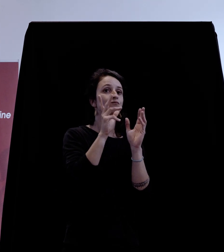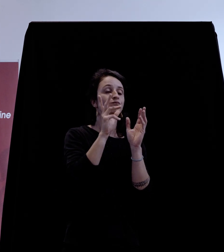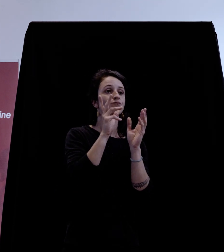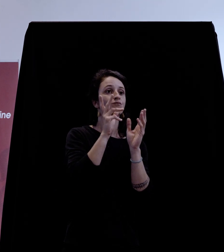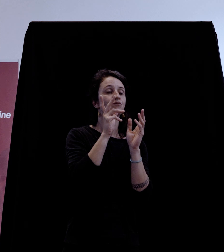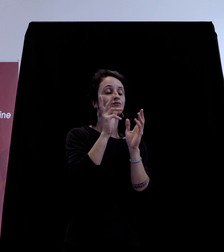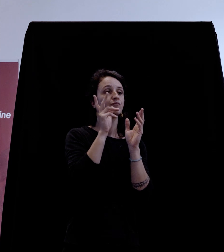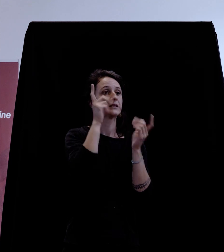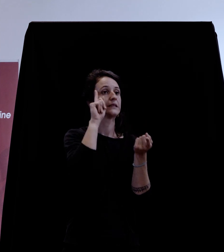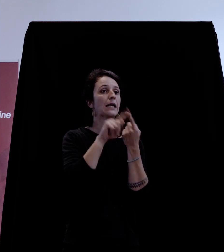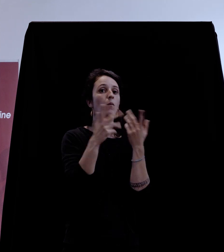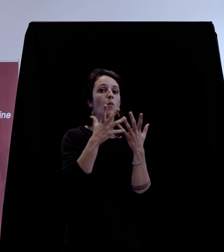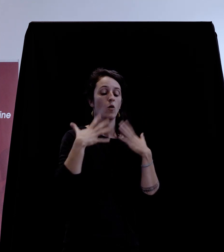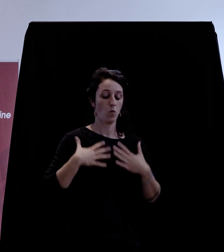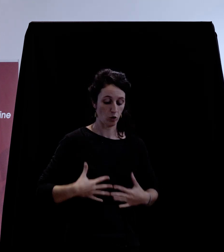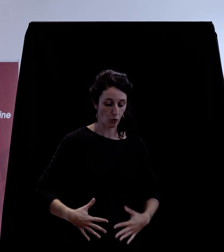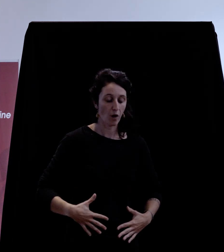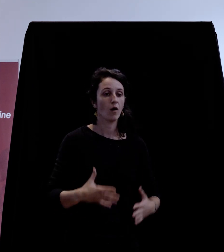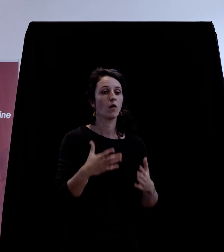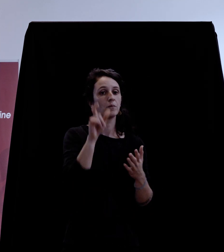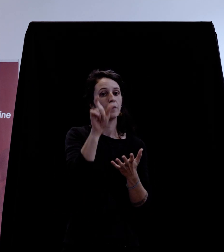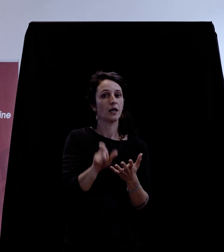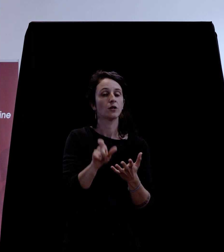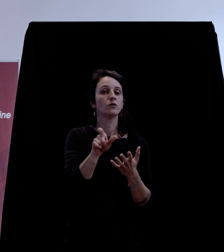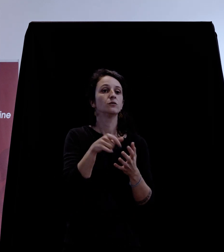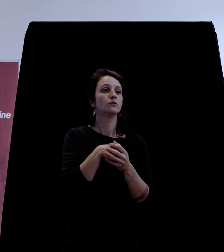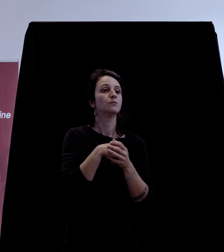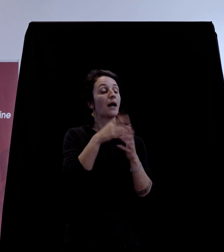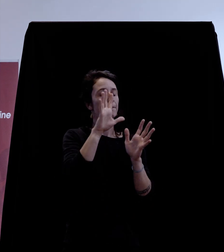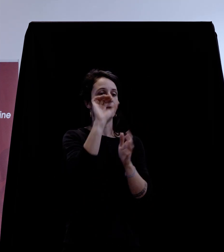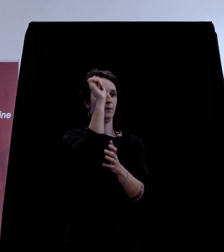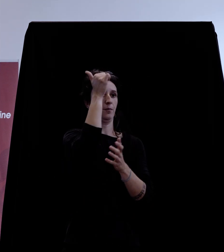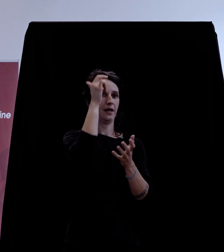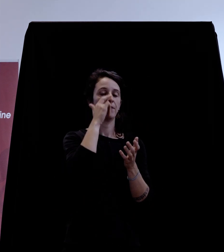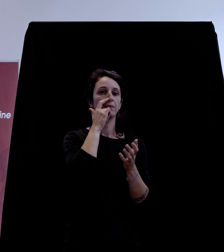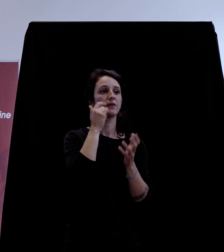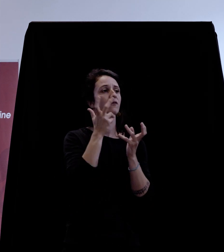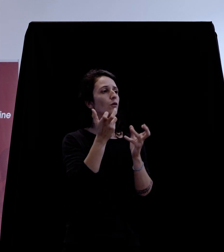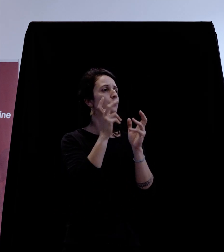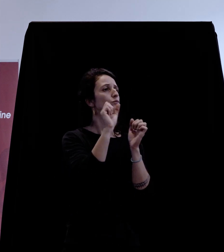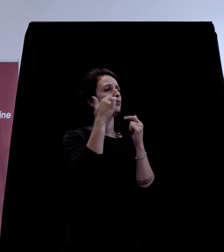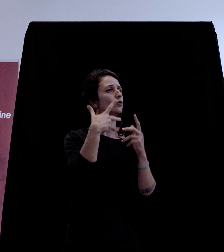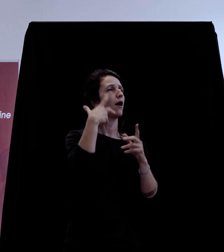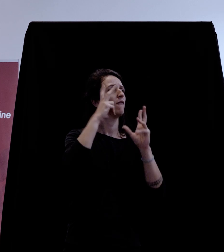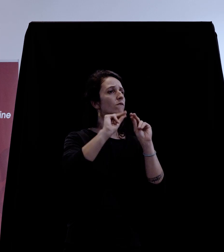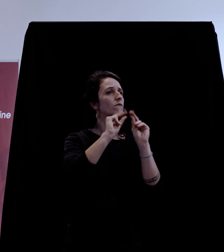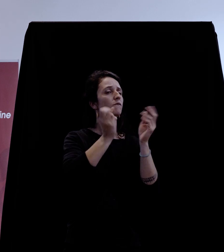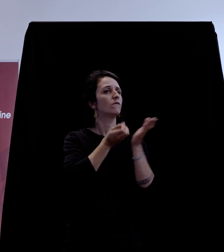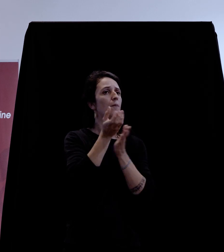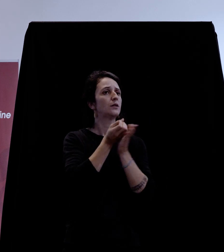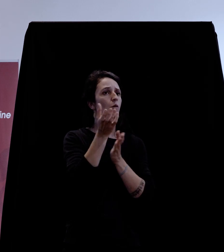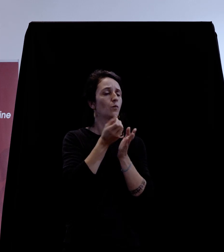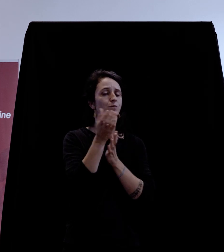And I want to say a couple of things about that before I really get into my presentation. And by the way, there will